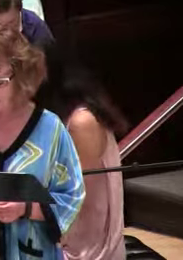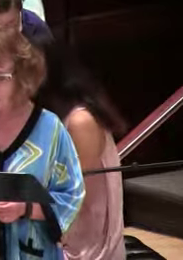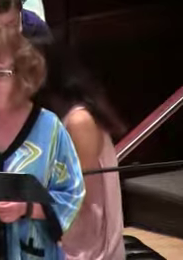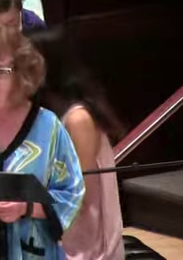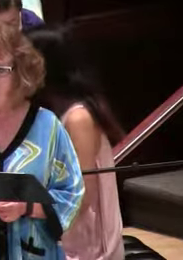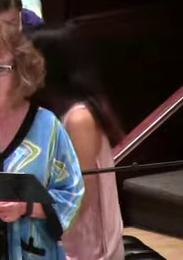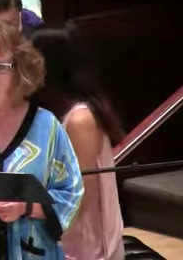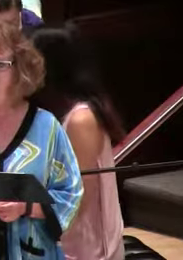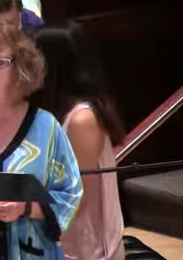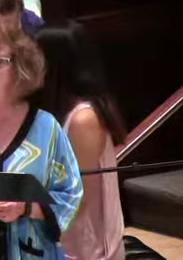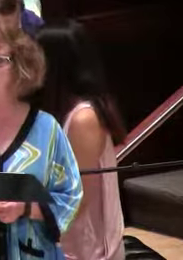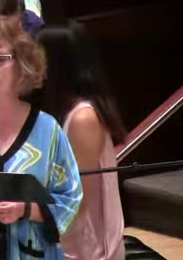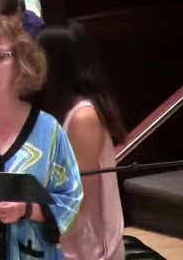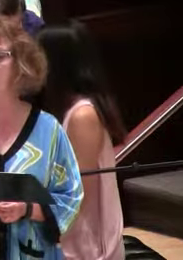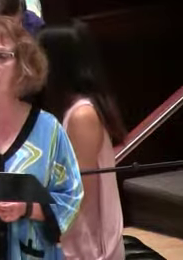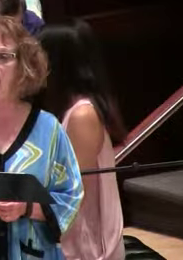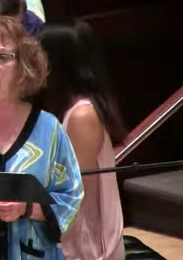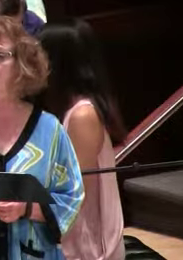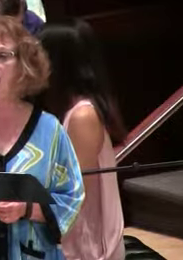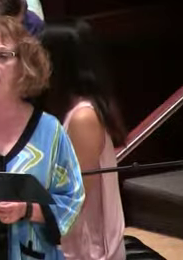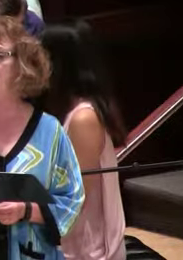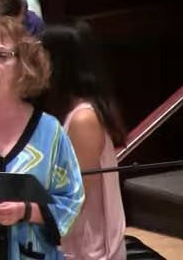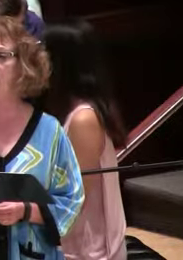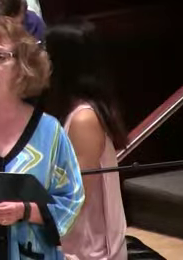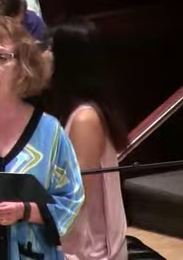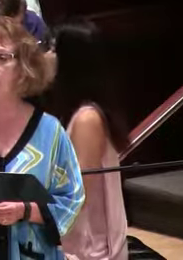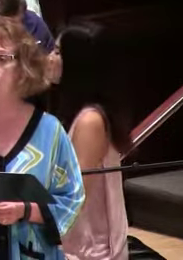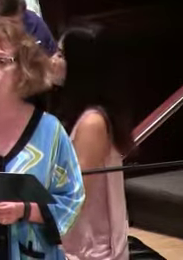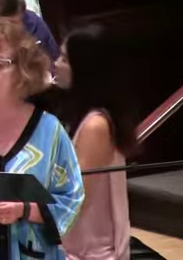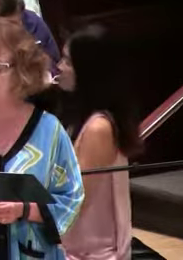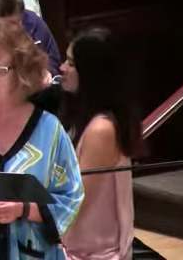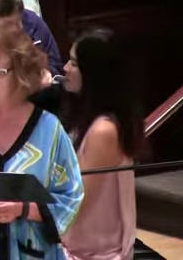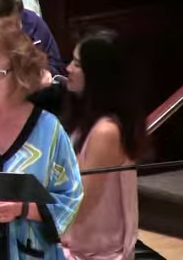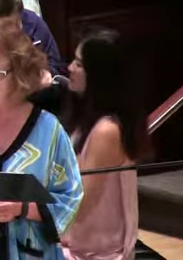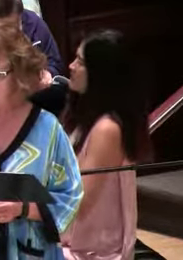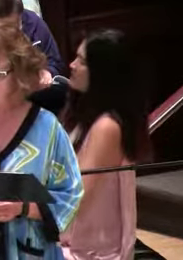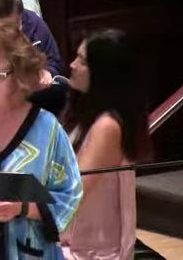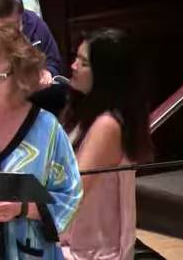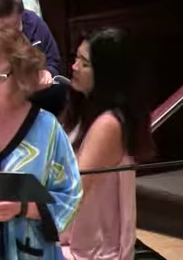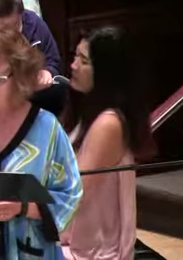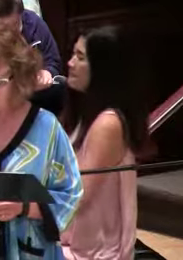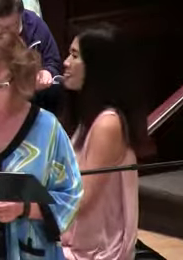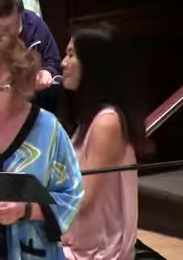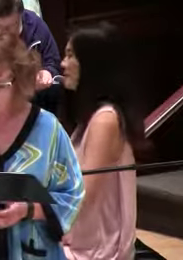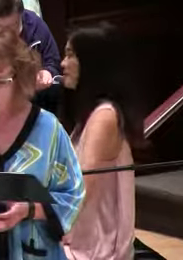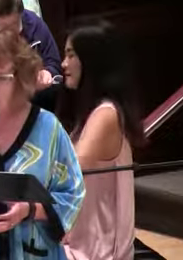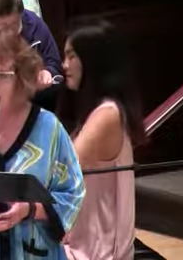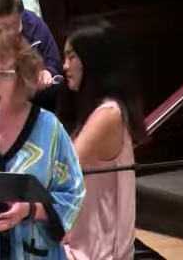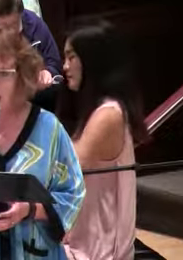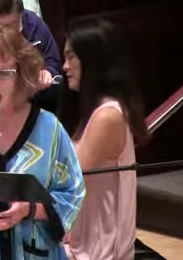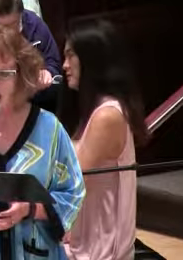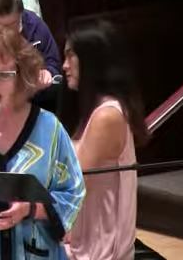You're in the arms of the angel. May you